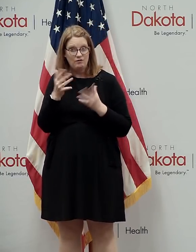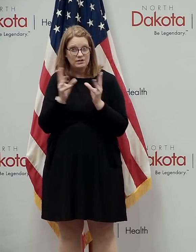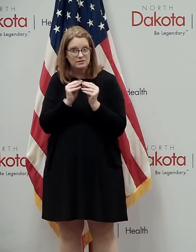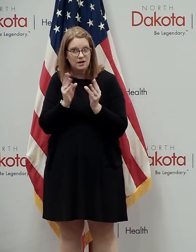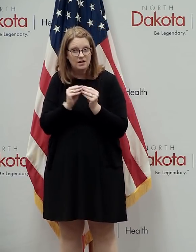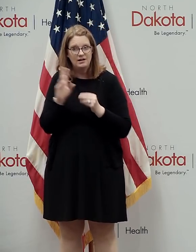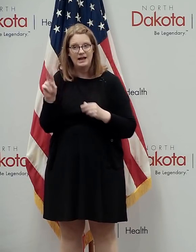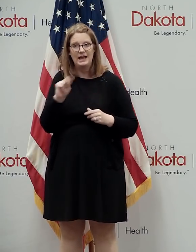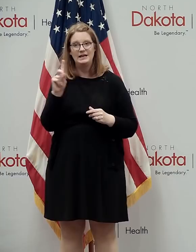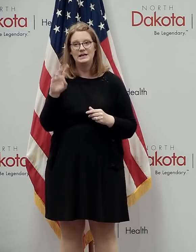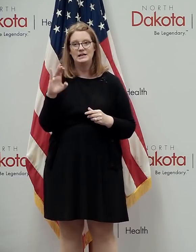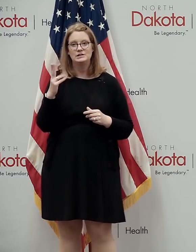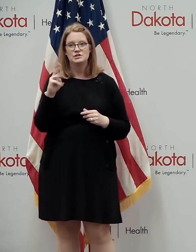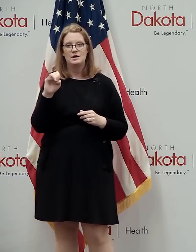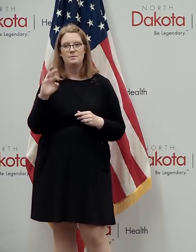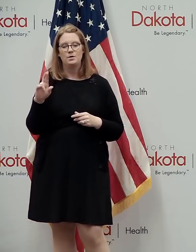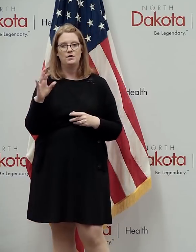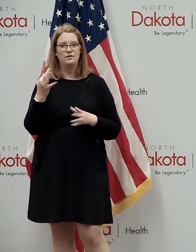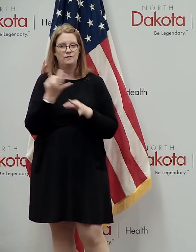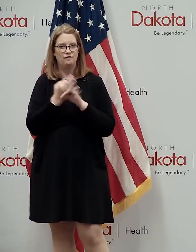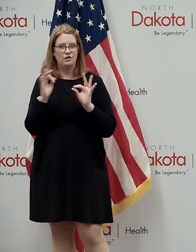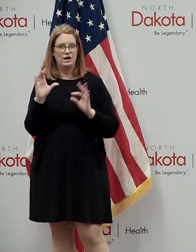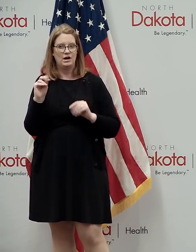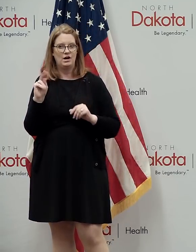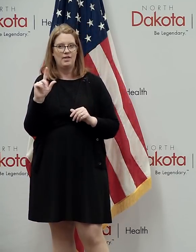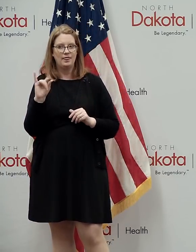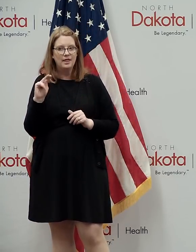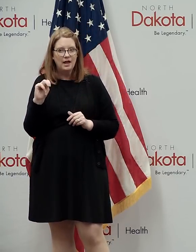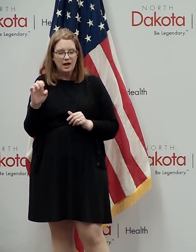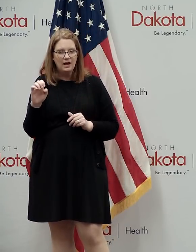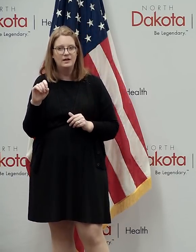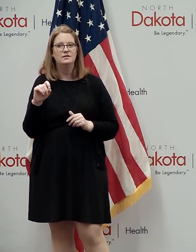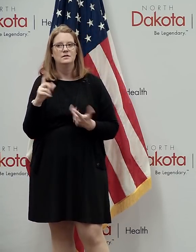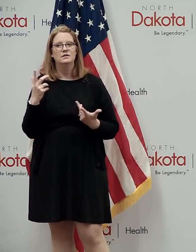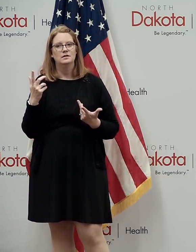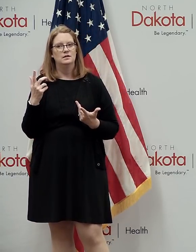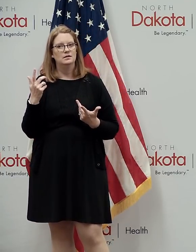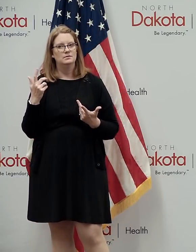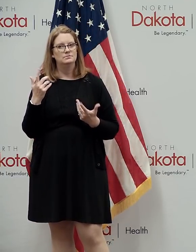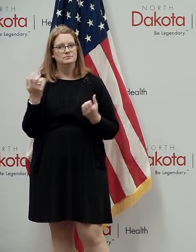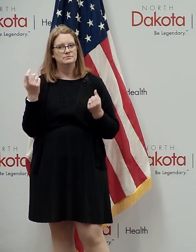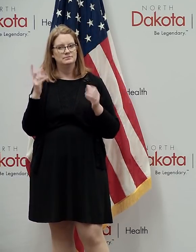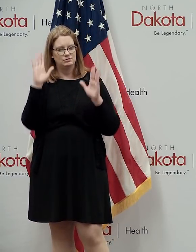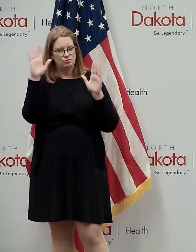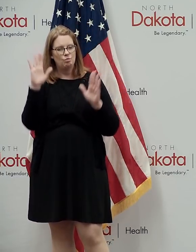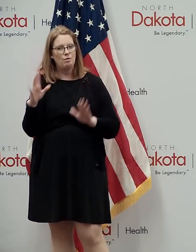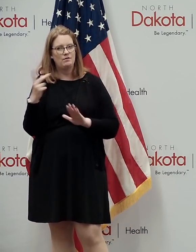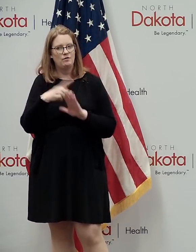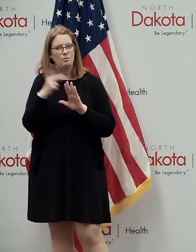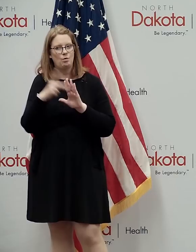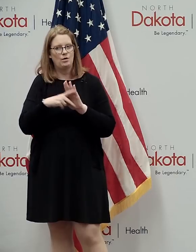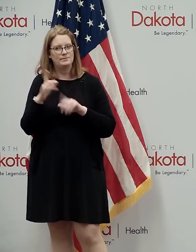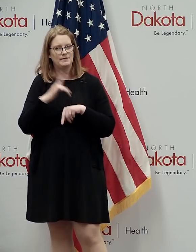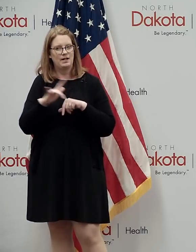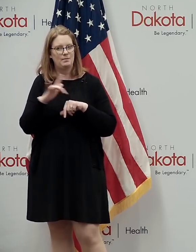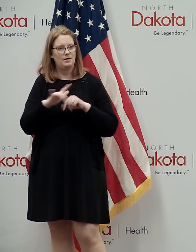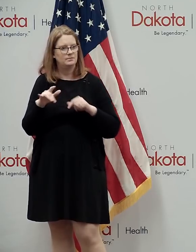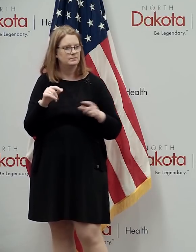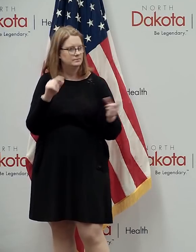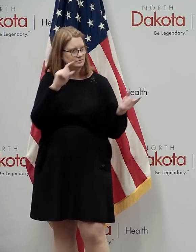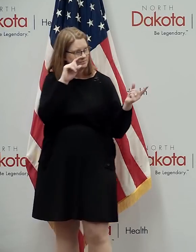ND Chamber, free online, be part of that stuff, but there's a lot of great programs that are out there right now for people to participate in.